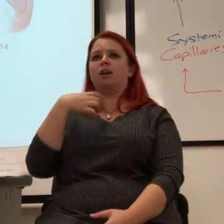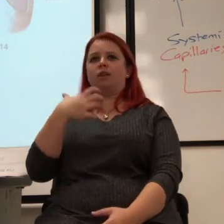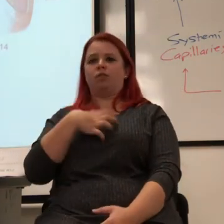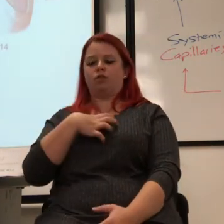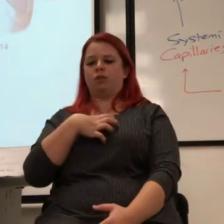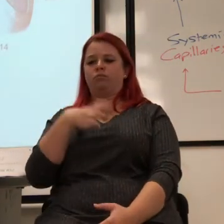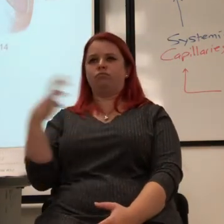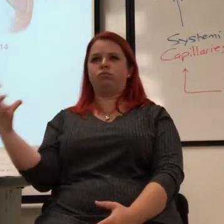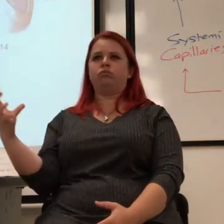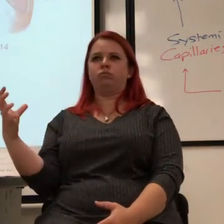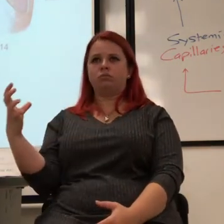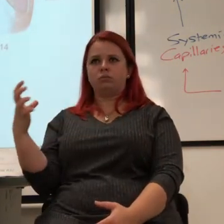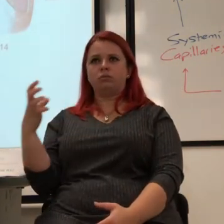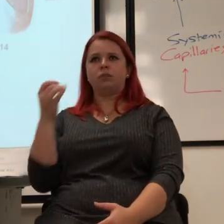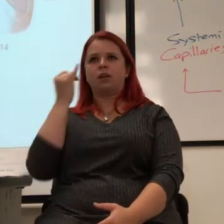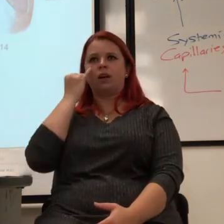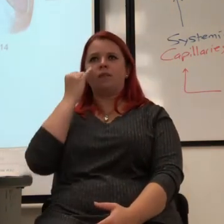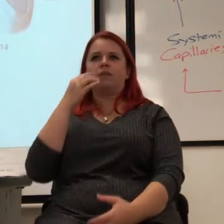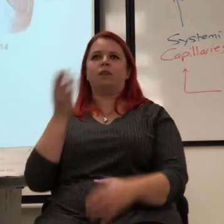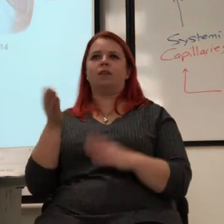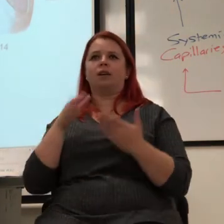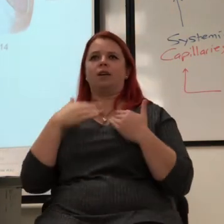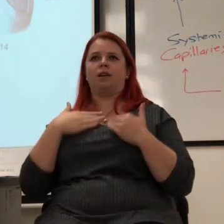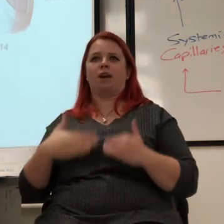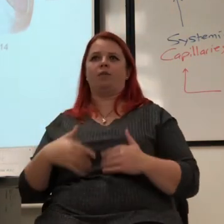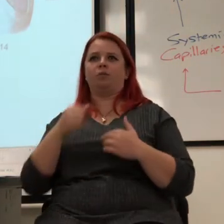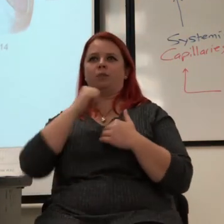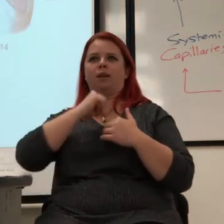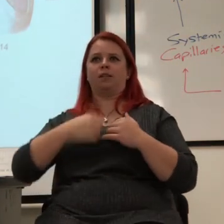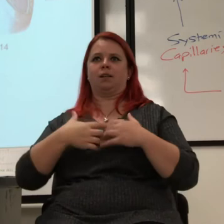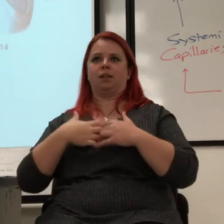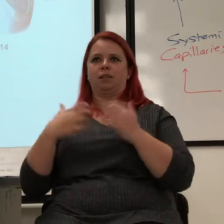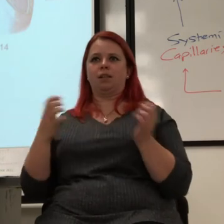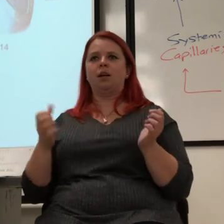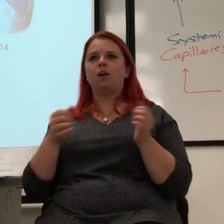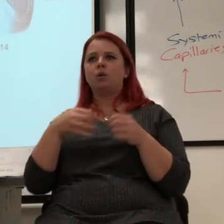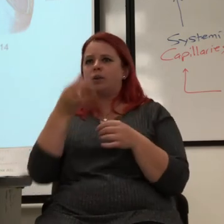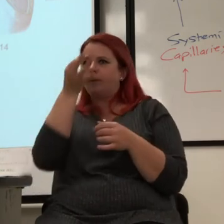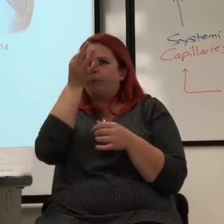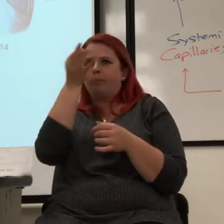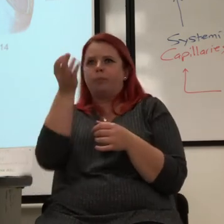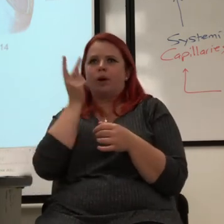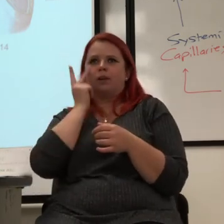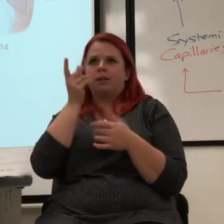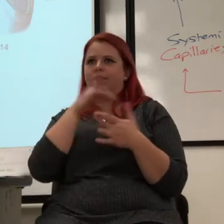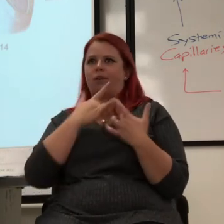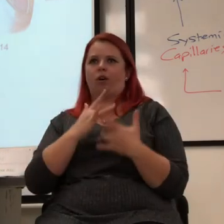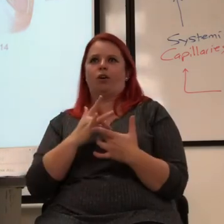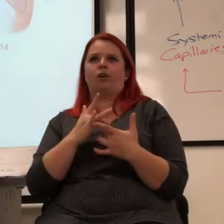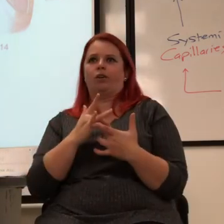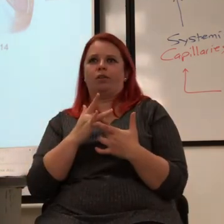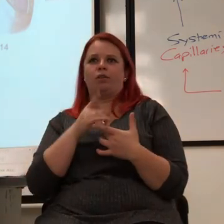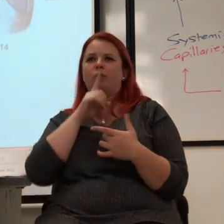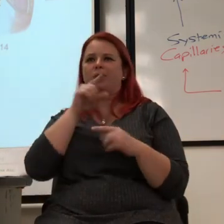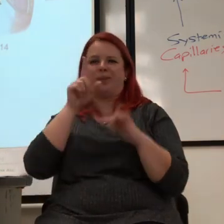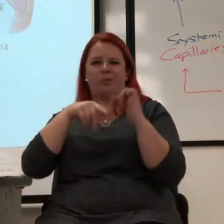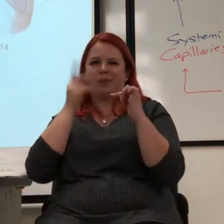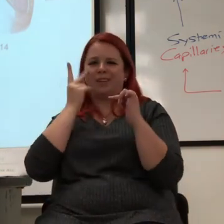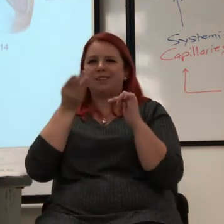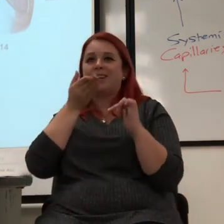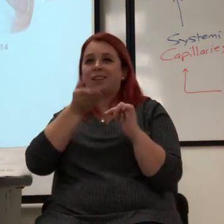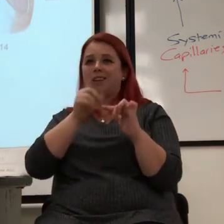from a cadaver that's been dissected. What you notice is you could barely even see the heart. In fact, you can't. It's there, but